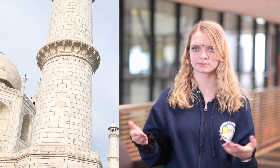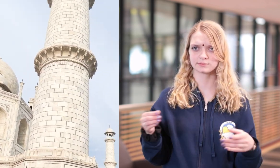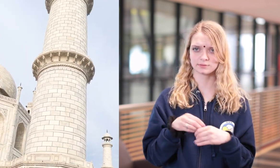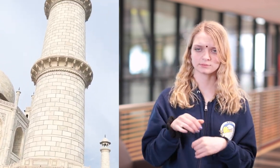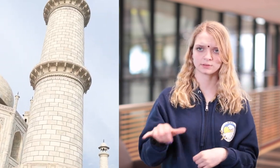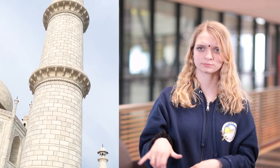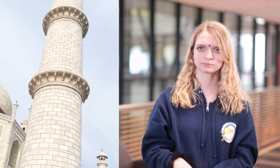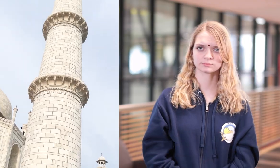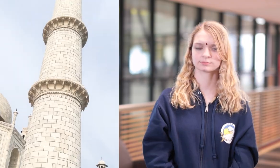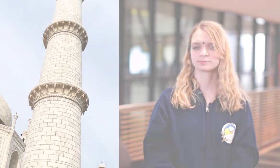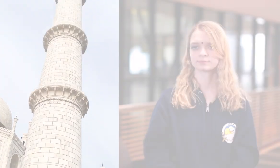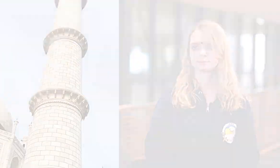carved into the Taj Mahal.